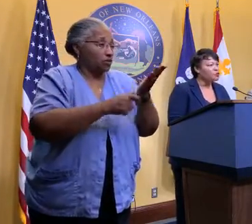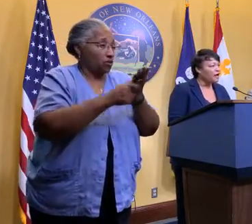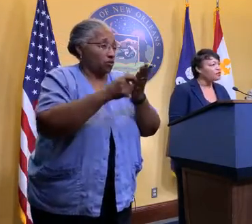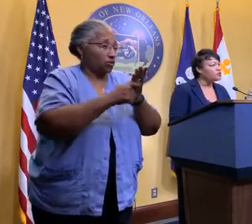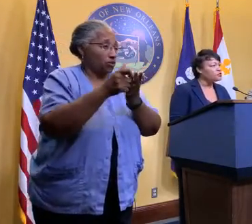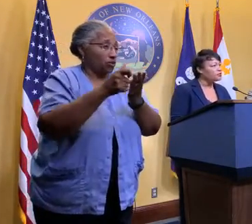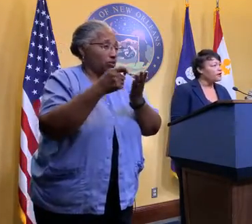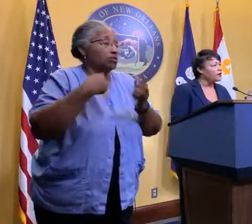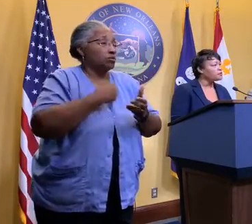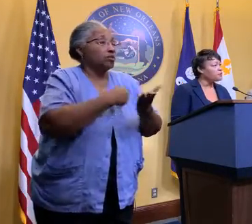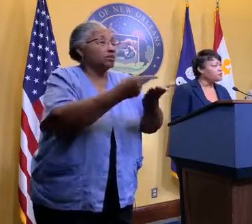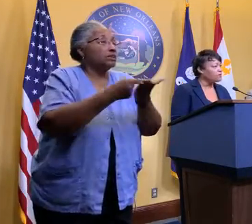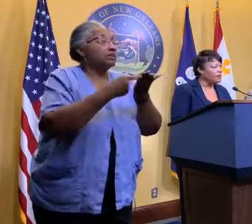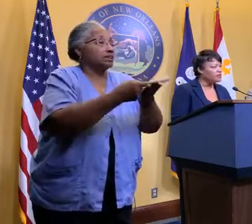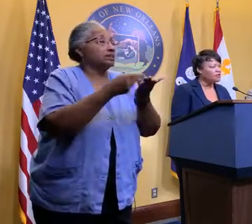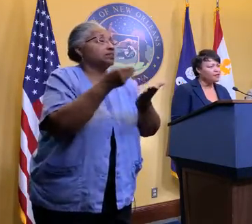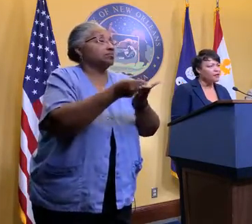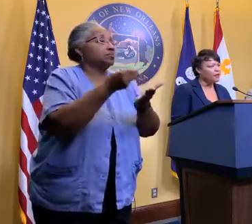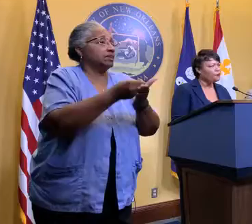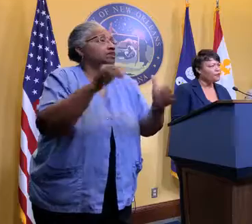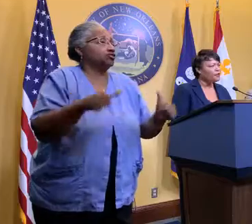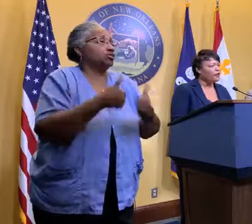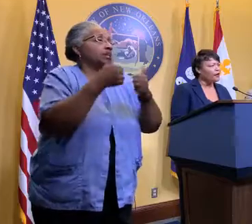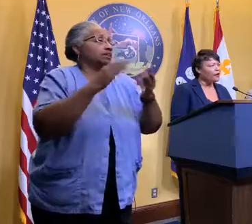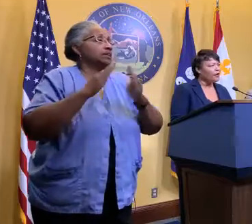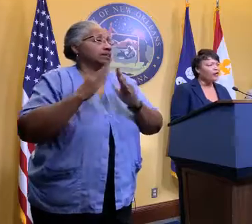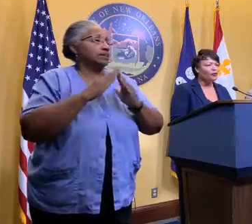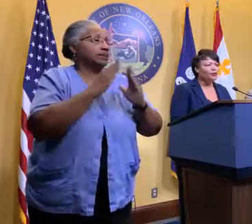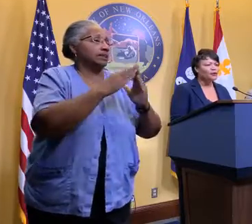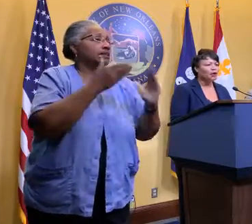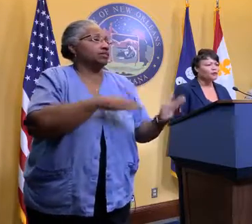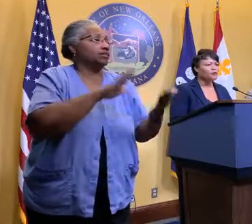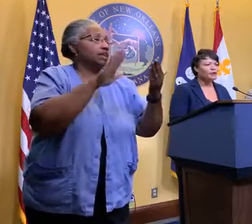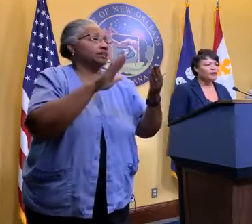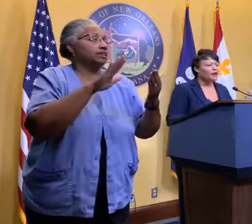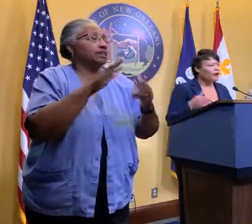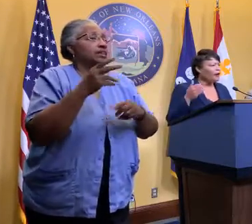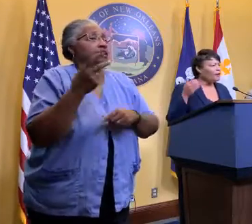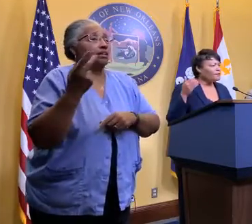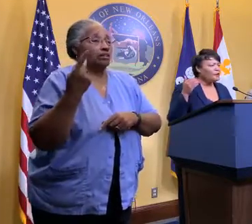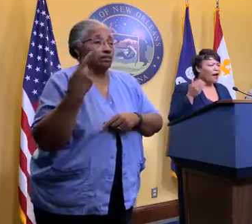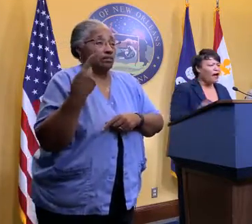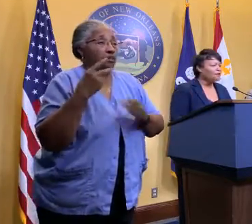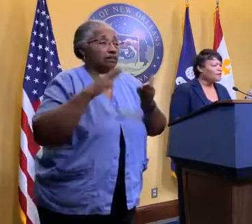just the fiscal challenges that our cities face, and us being really equal in terms of